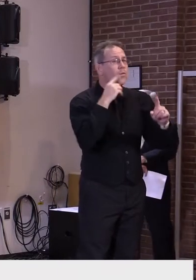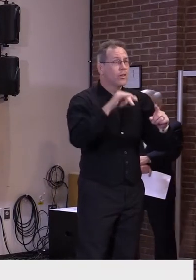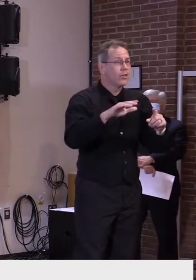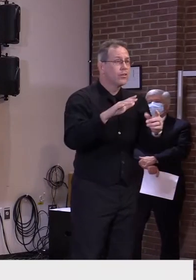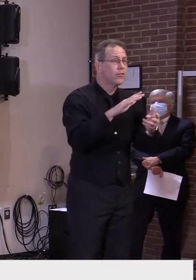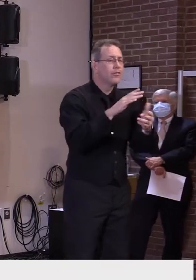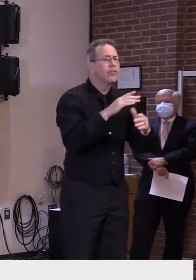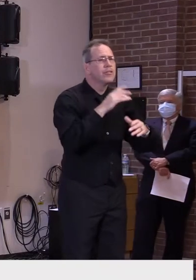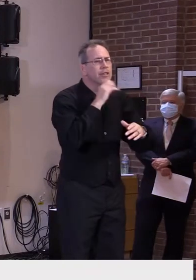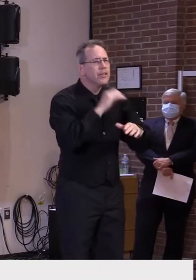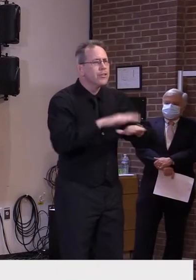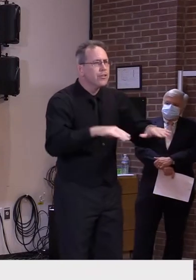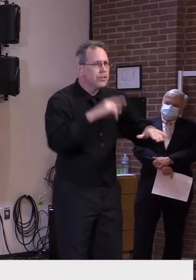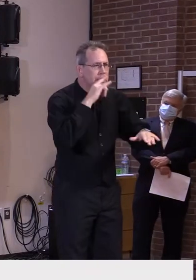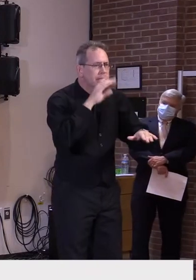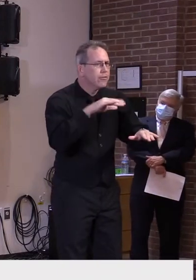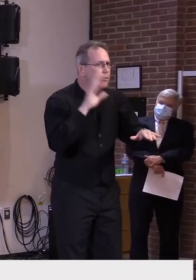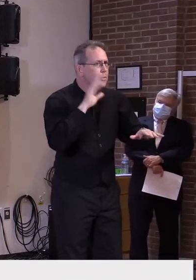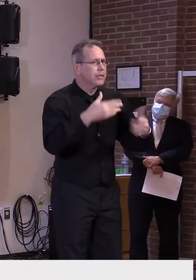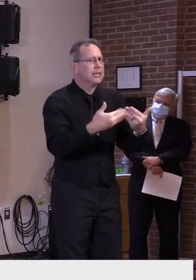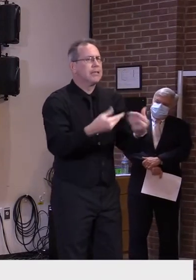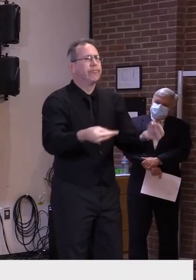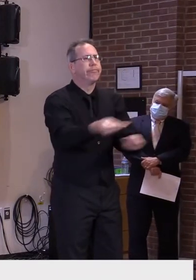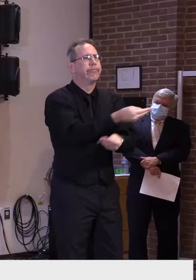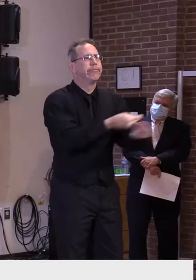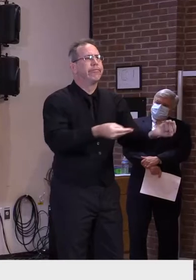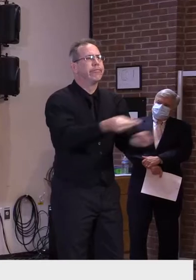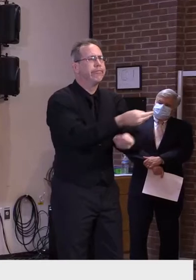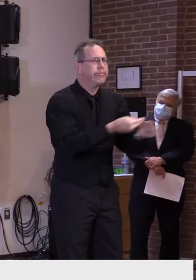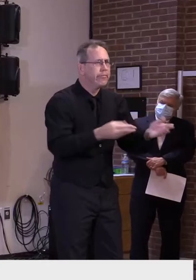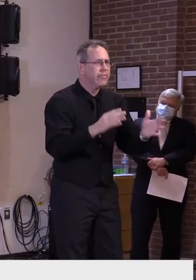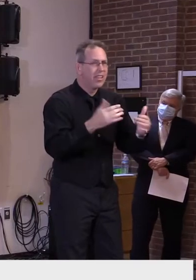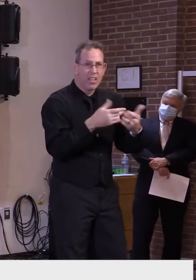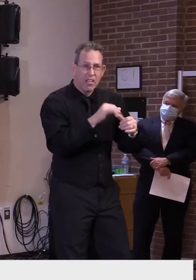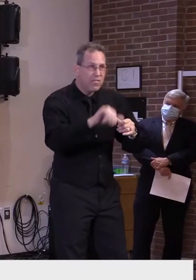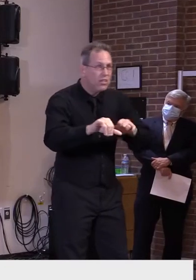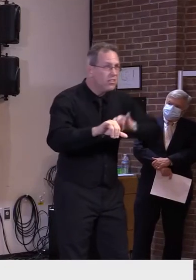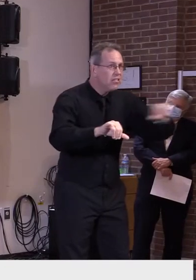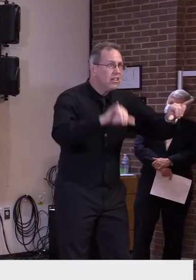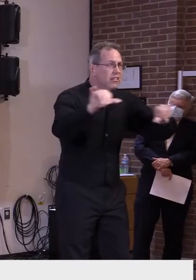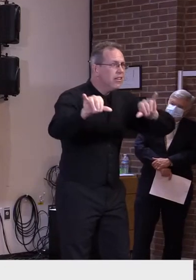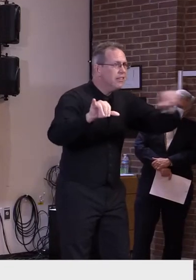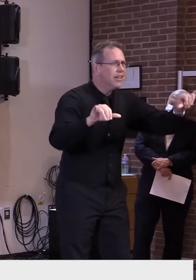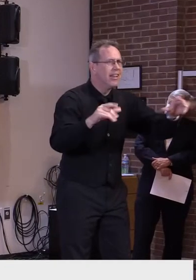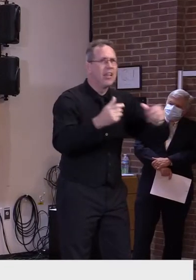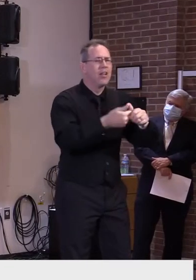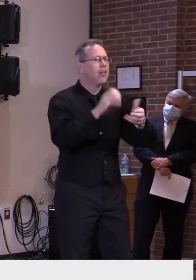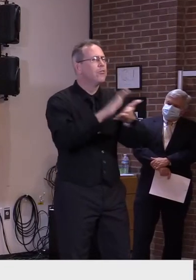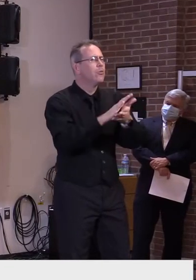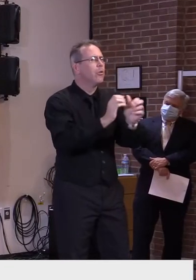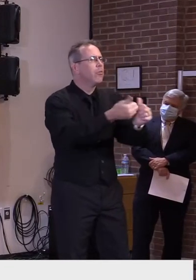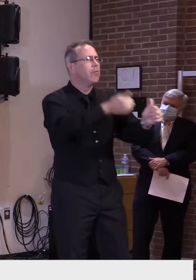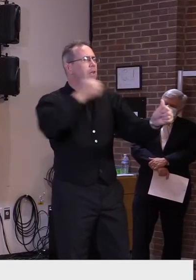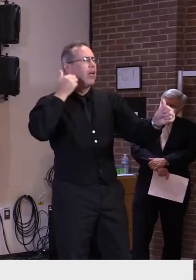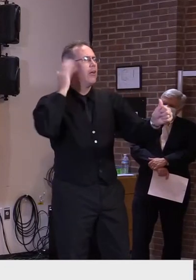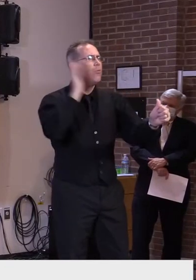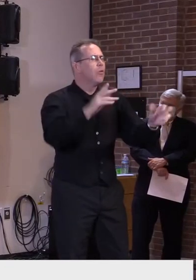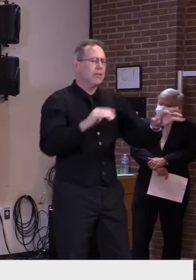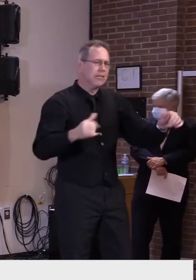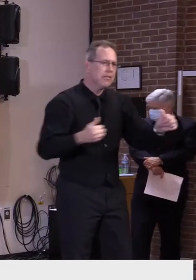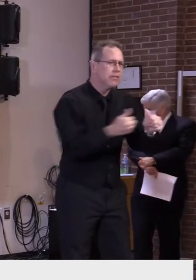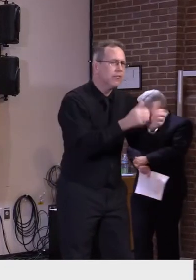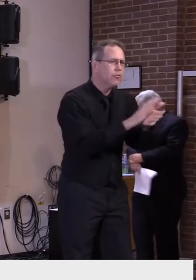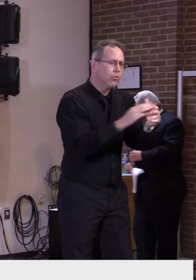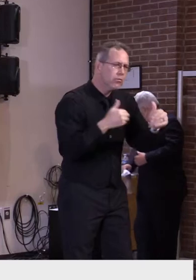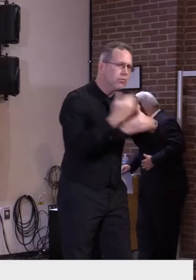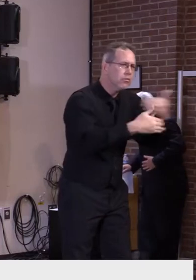educational risk to students from being having them be excluded from school. Test to Stay is an attractive option because it enables students to